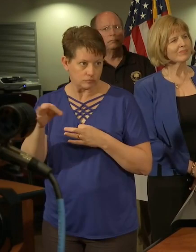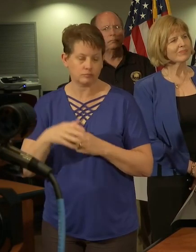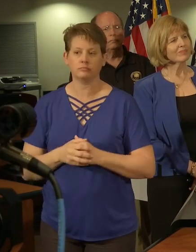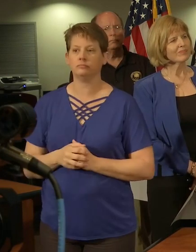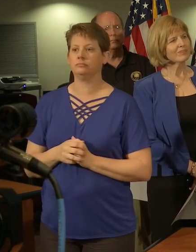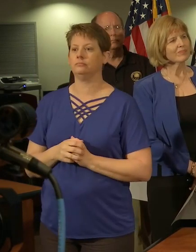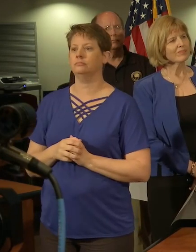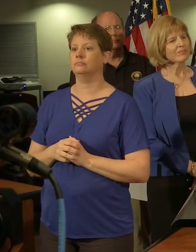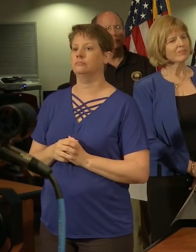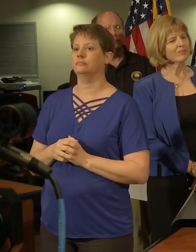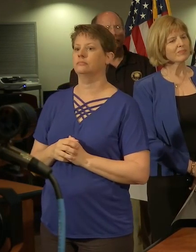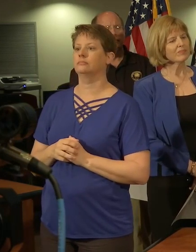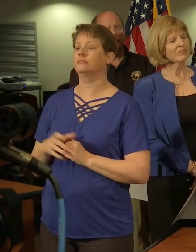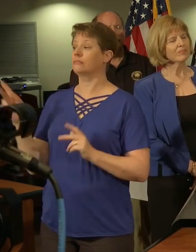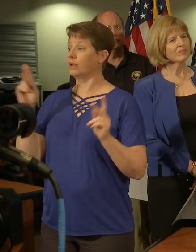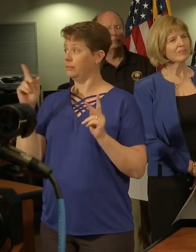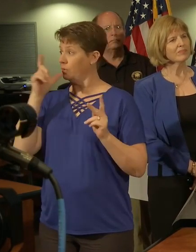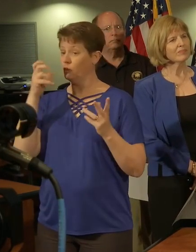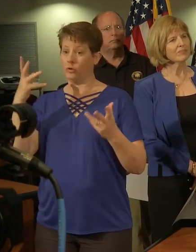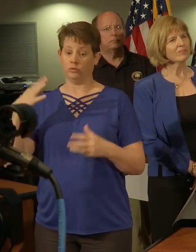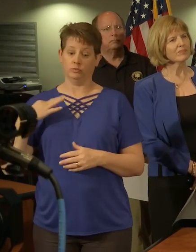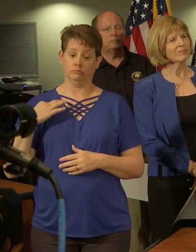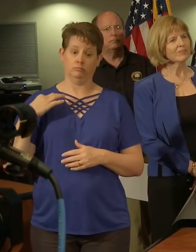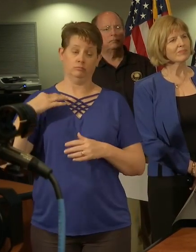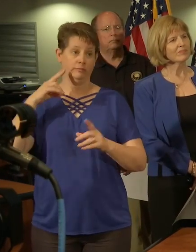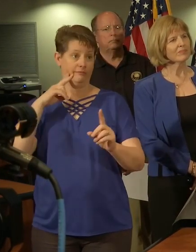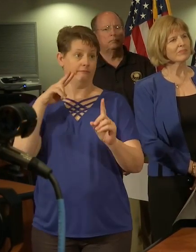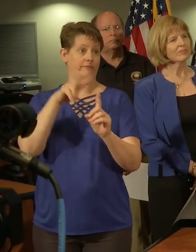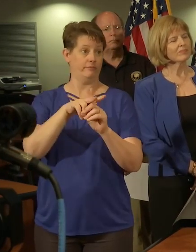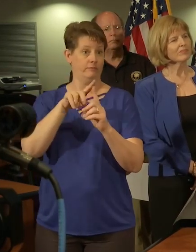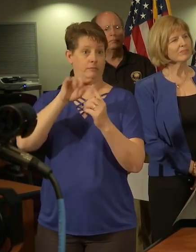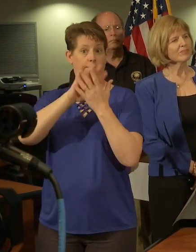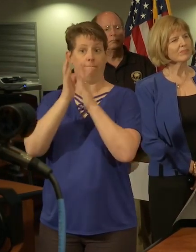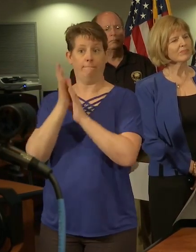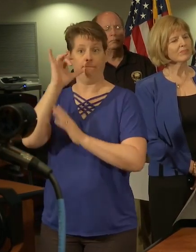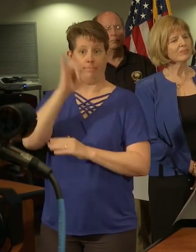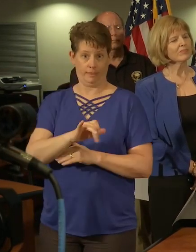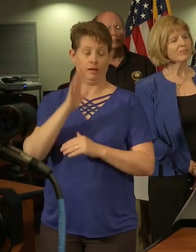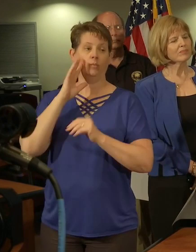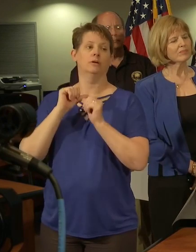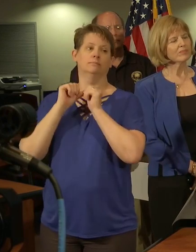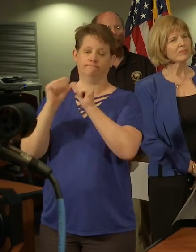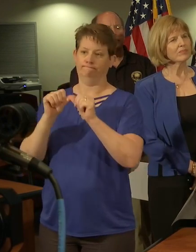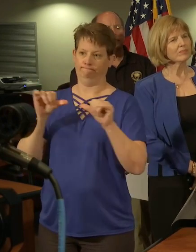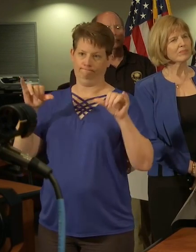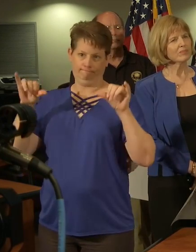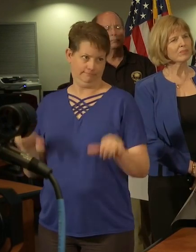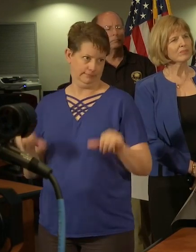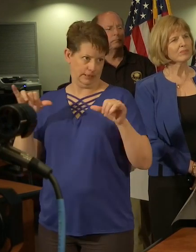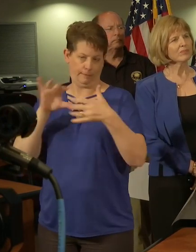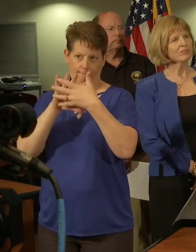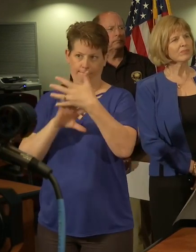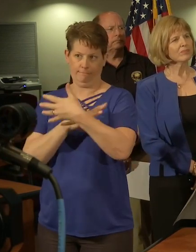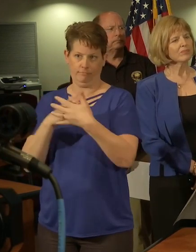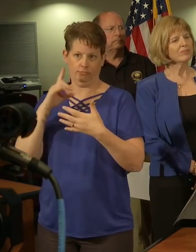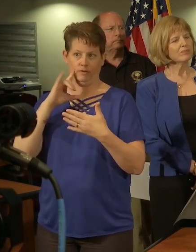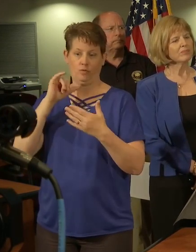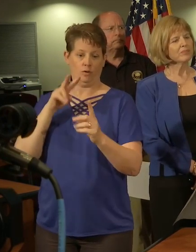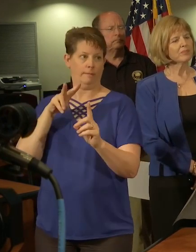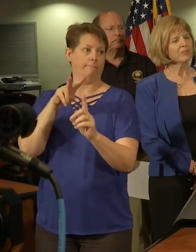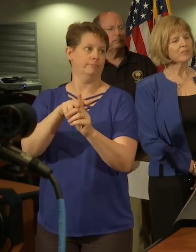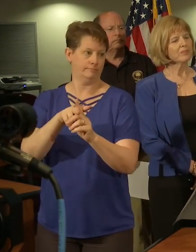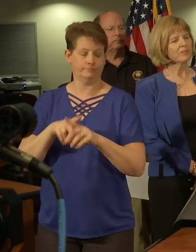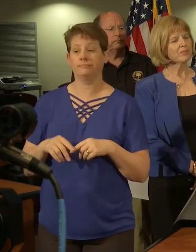Candidates, however, filing for state, local, and federal offices shall continue as currently scheduled.